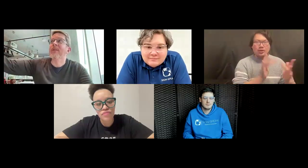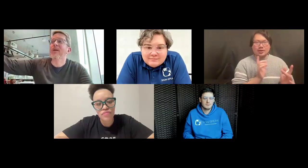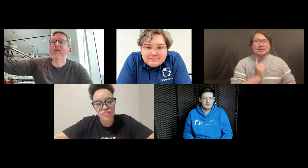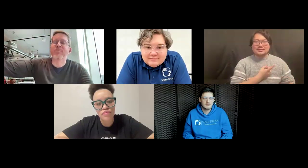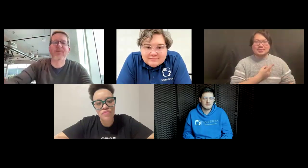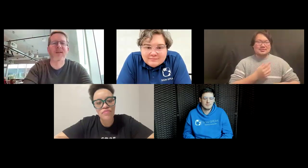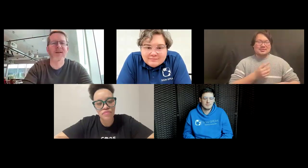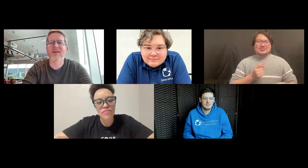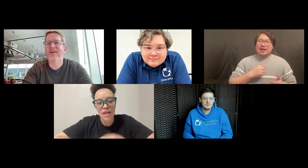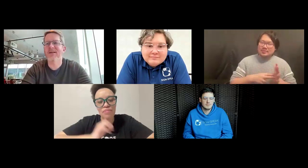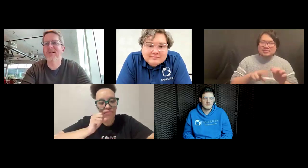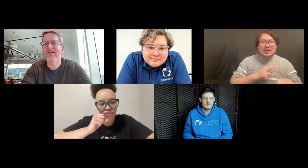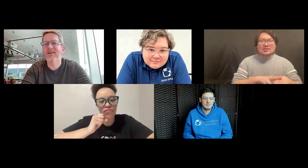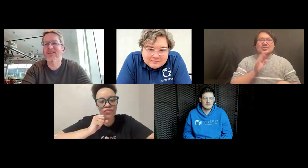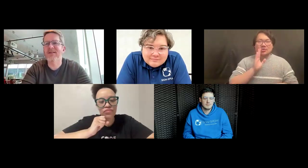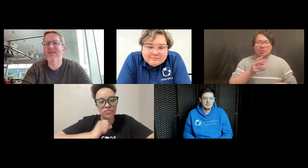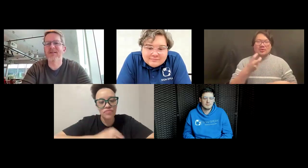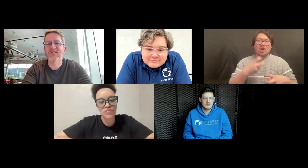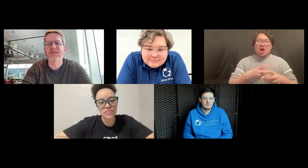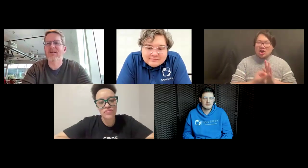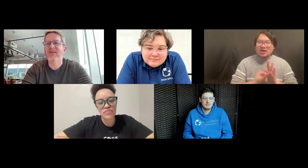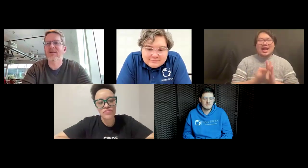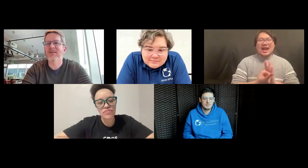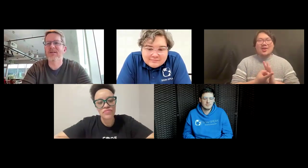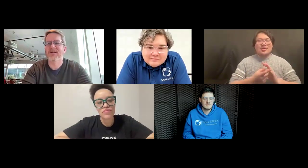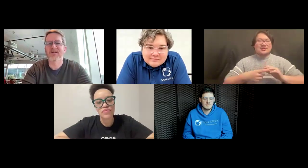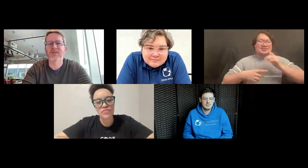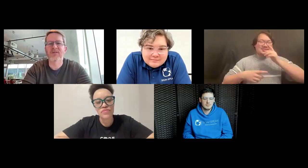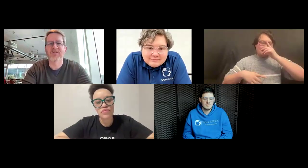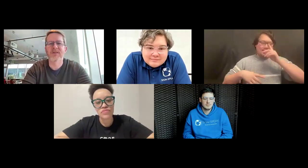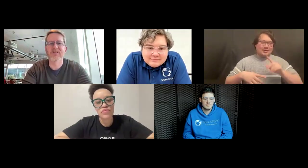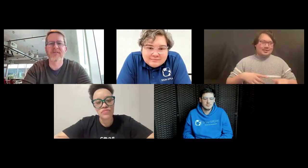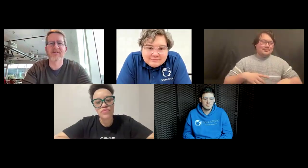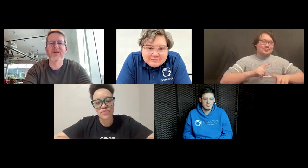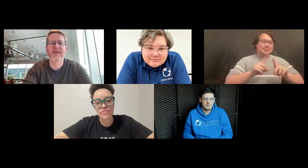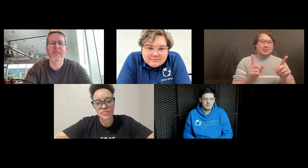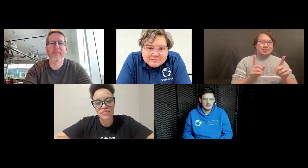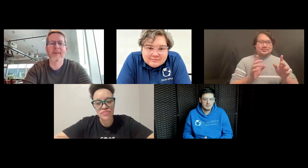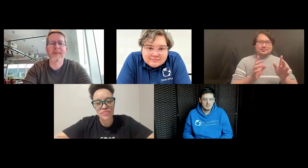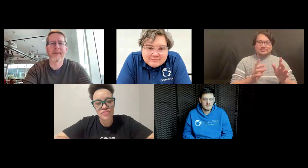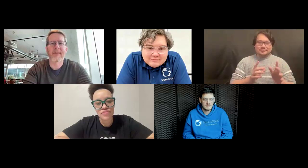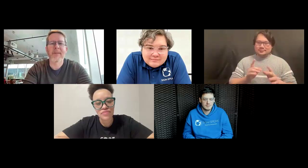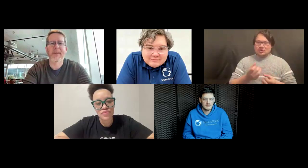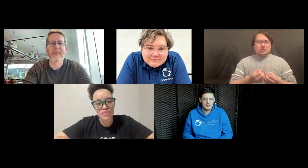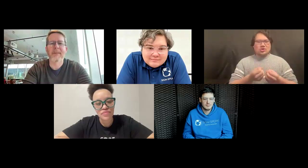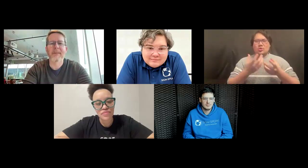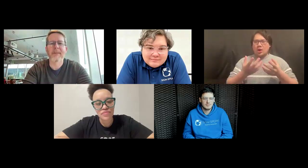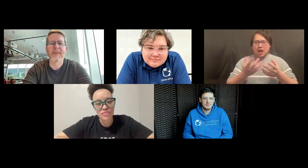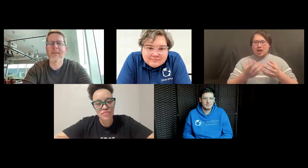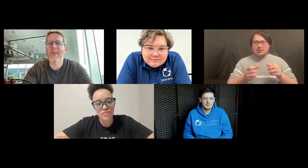what is a good fit. And, if you do identify something, go ahead and contact us. Um, they are hard hours,